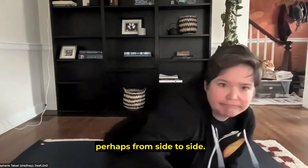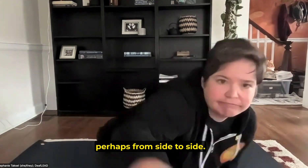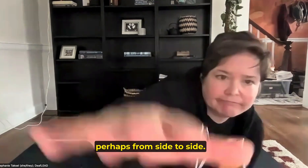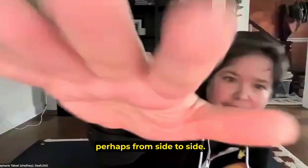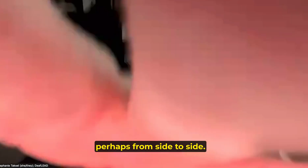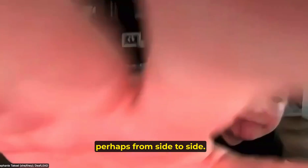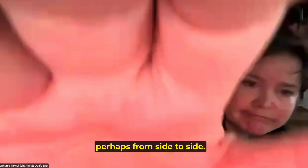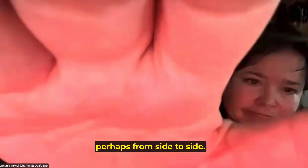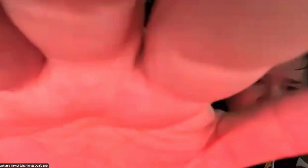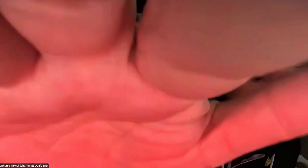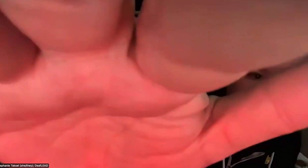to side.